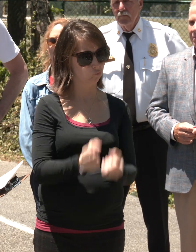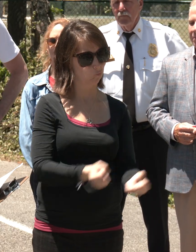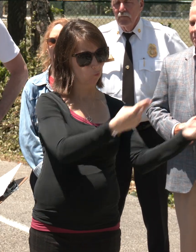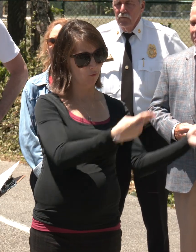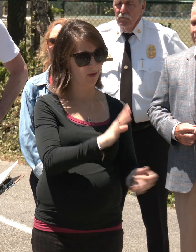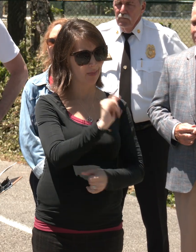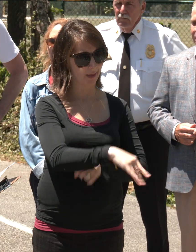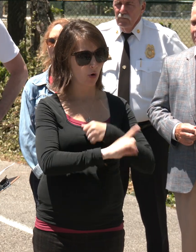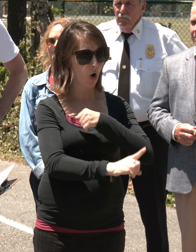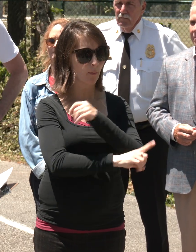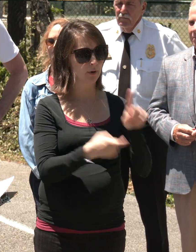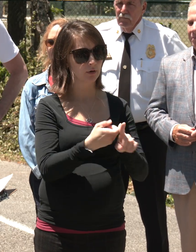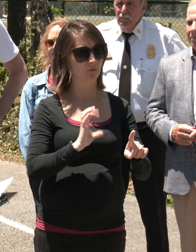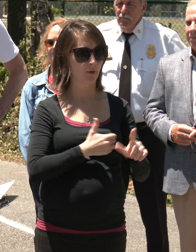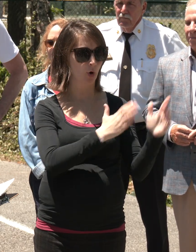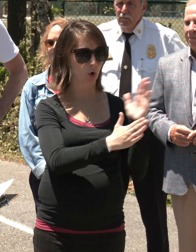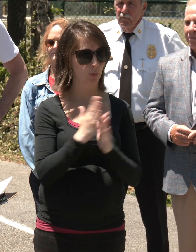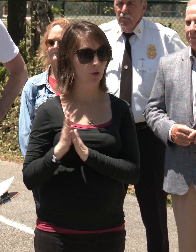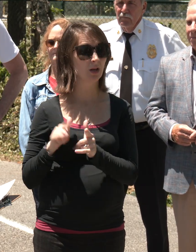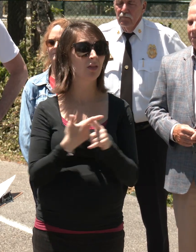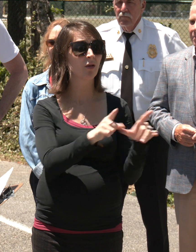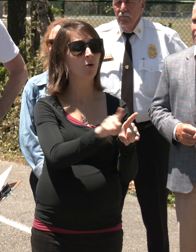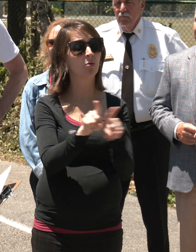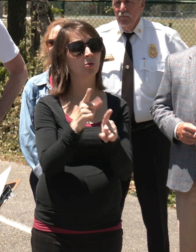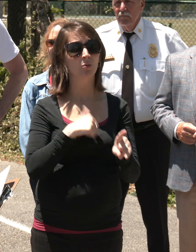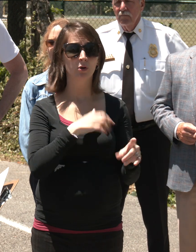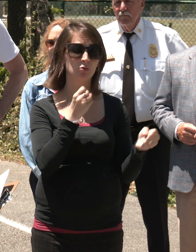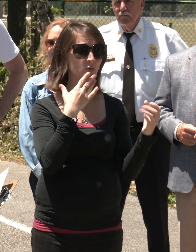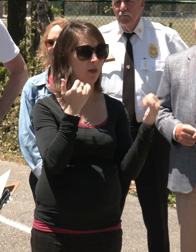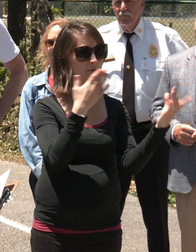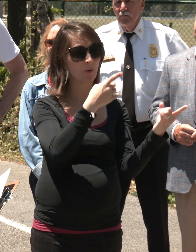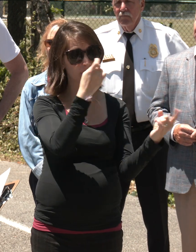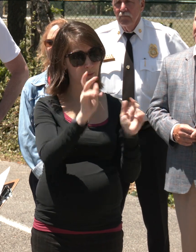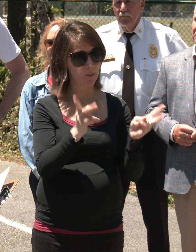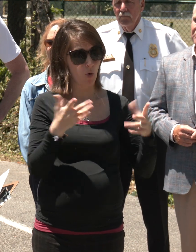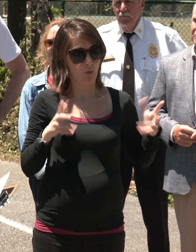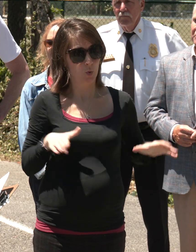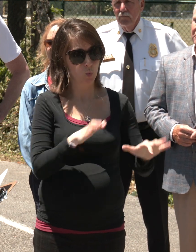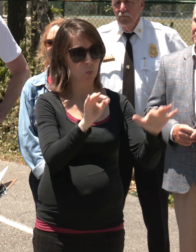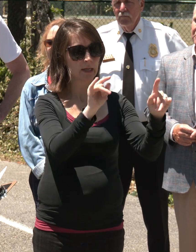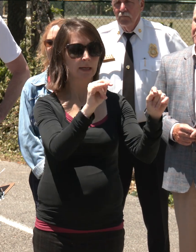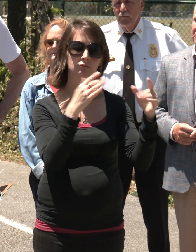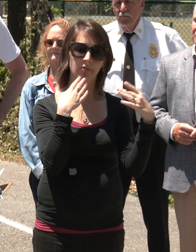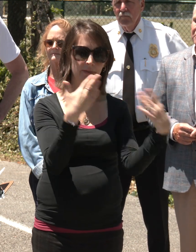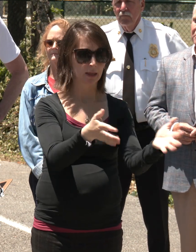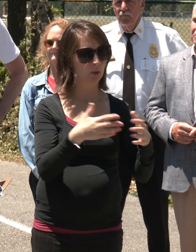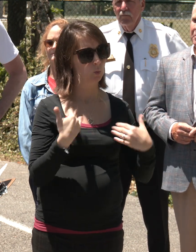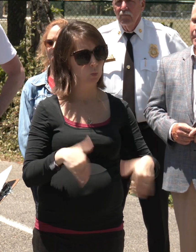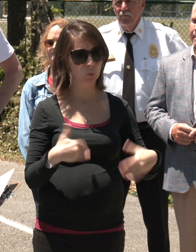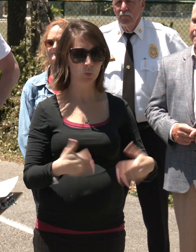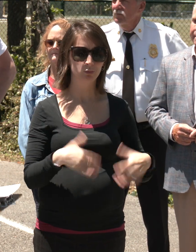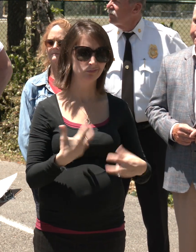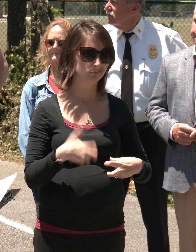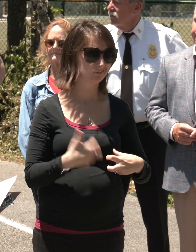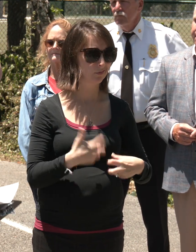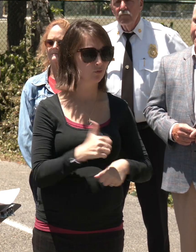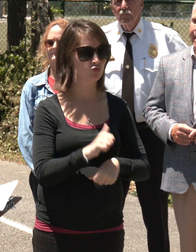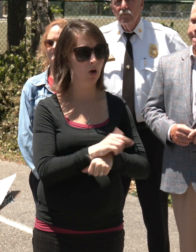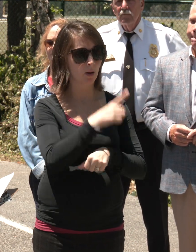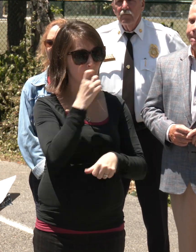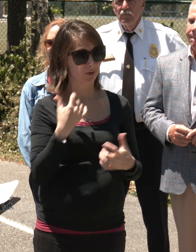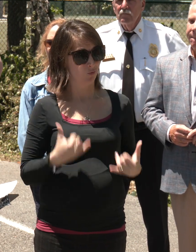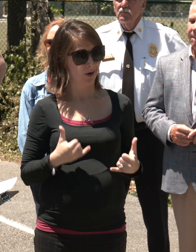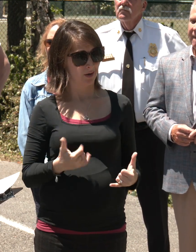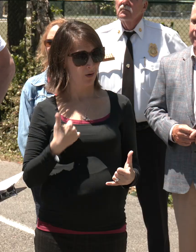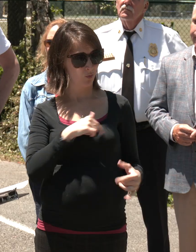garbage out of our communities. And we're really grateful. You see it, people are already doing that. Thank you. It is a tough job, especially considering we